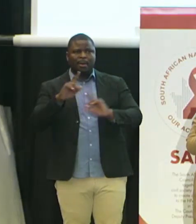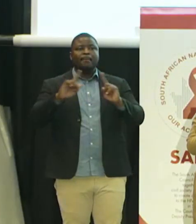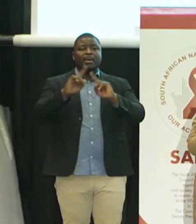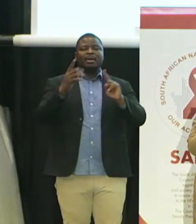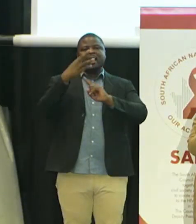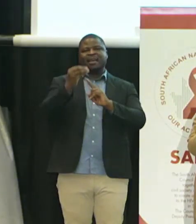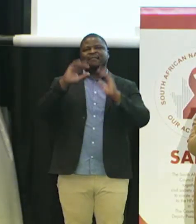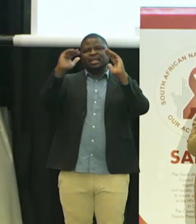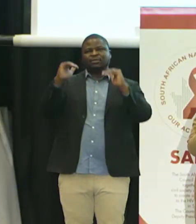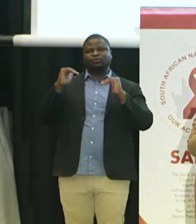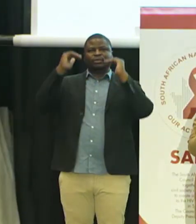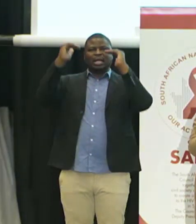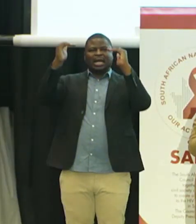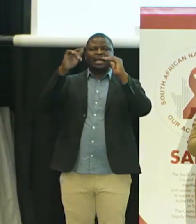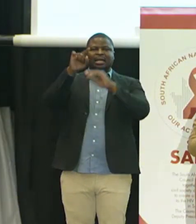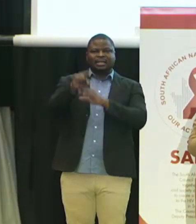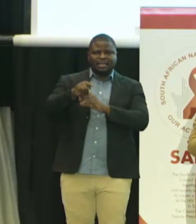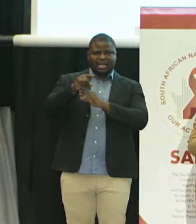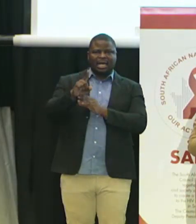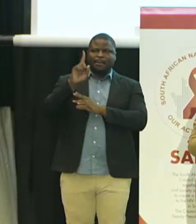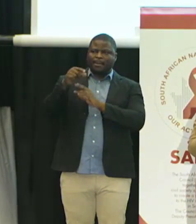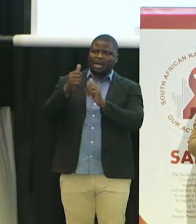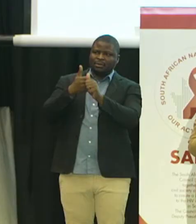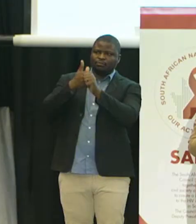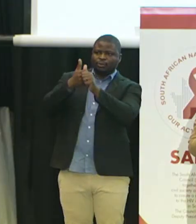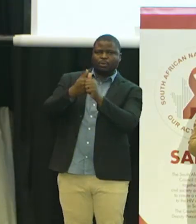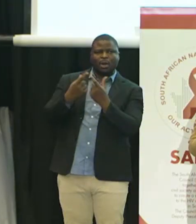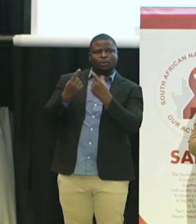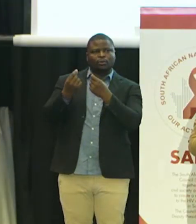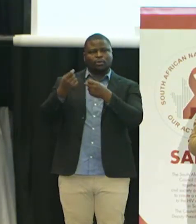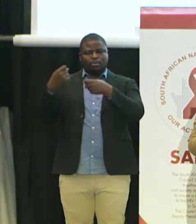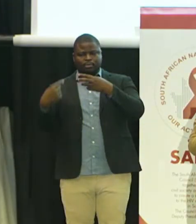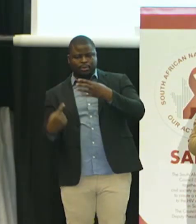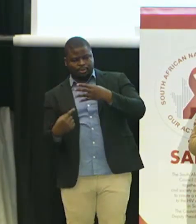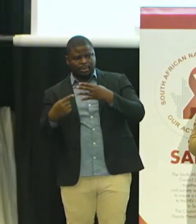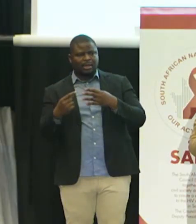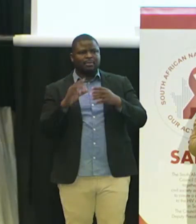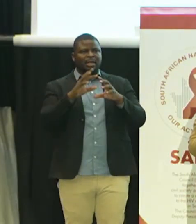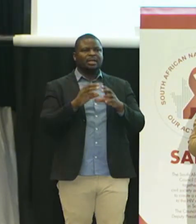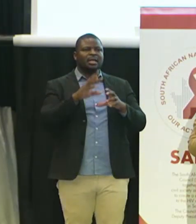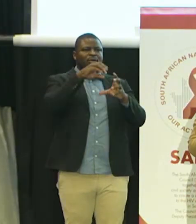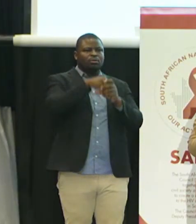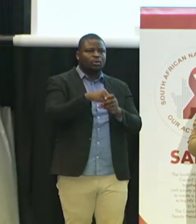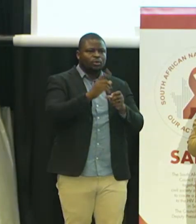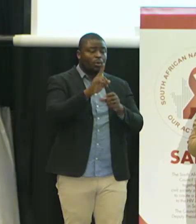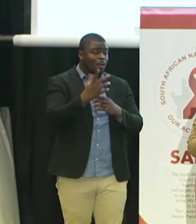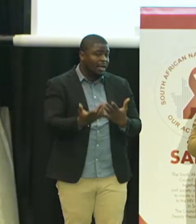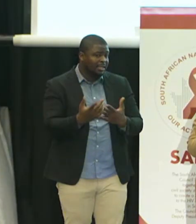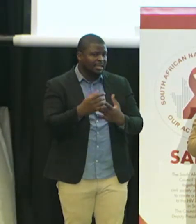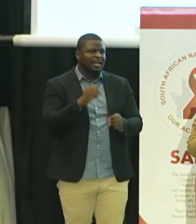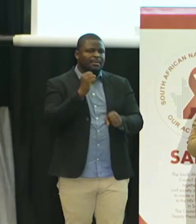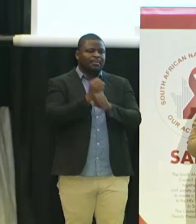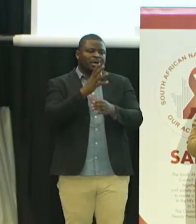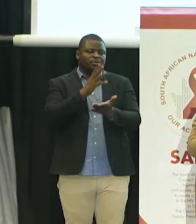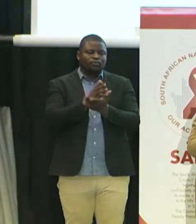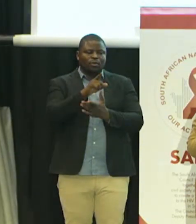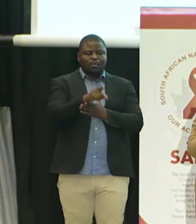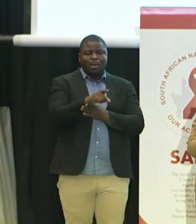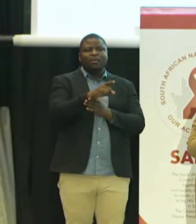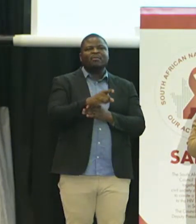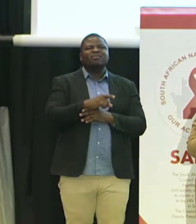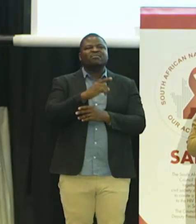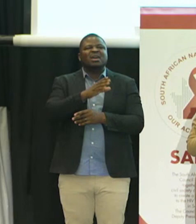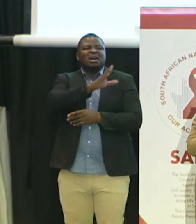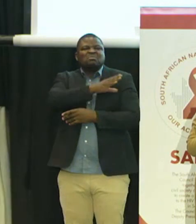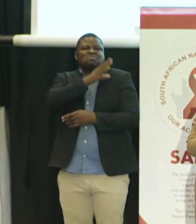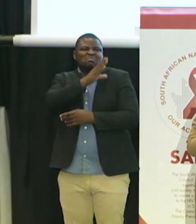be, within the key population centers of excellence, which include making sure that clinical as well as non-clinical staff are